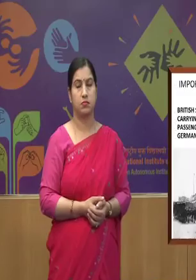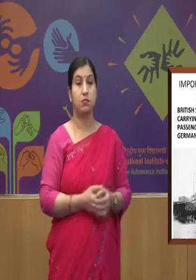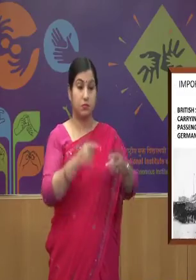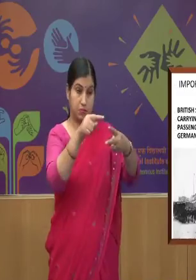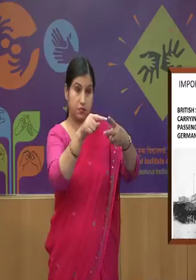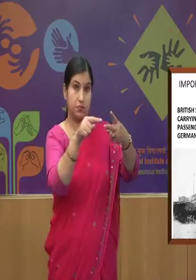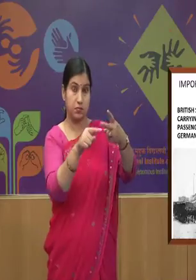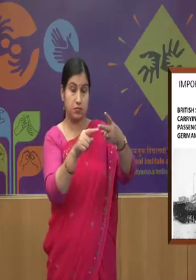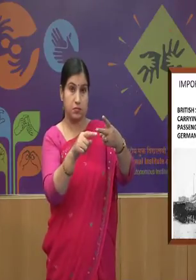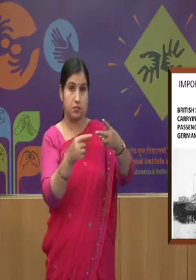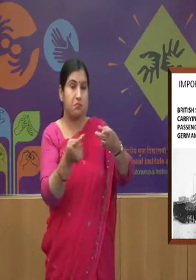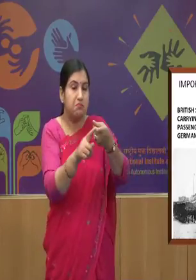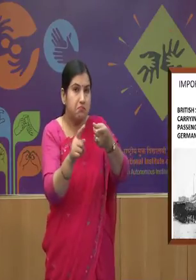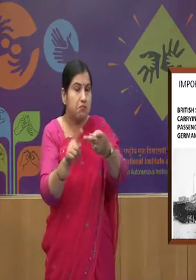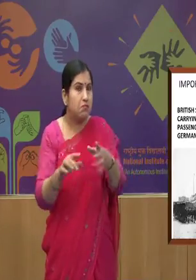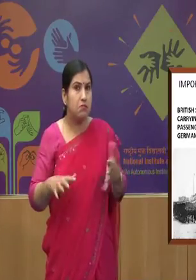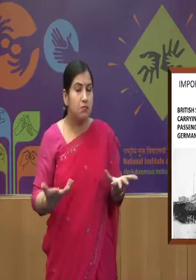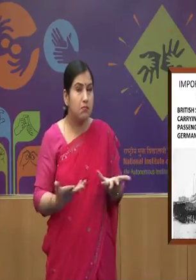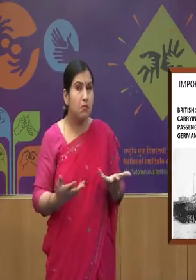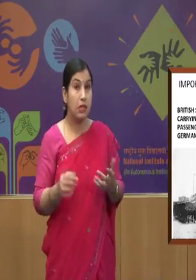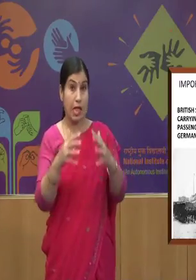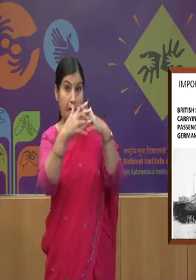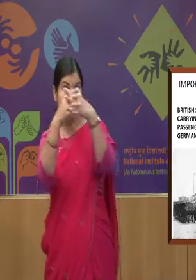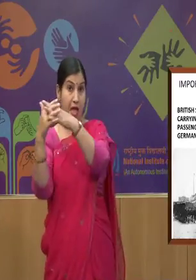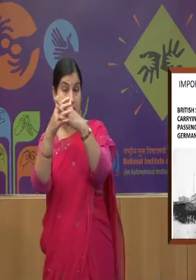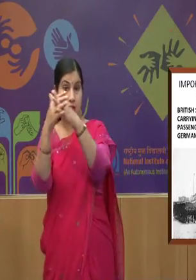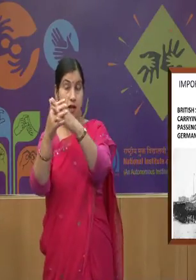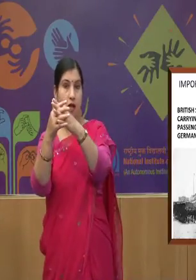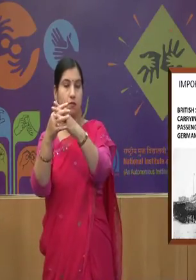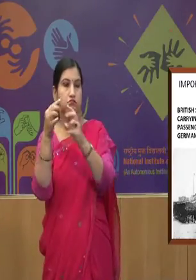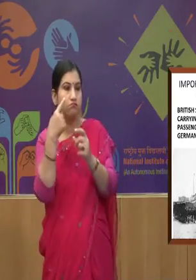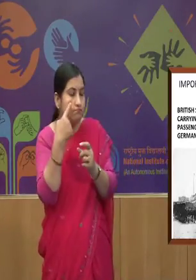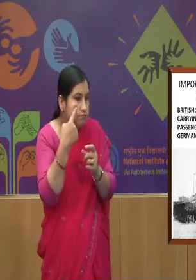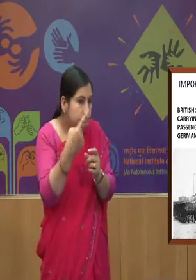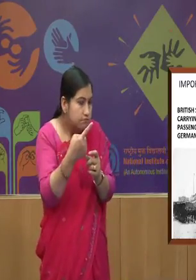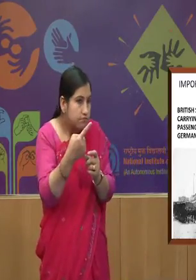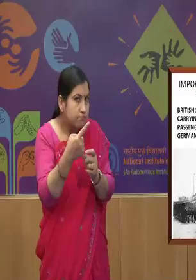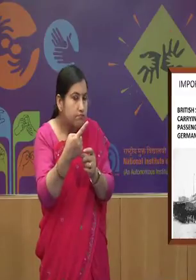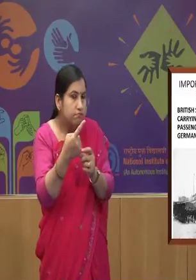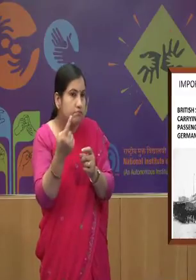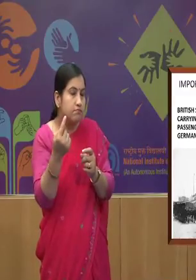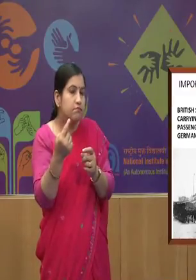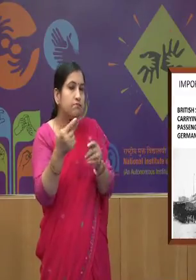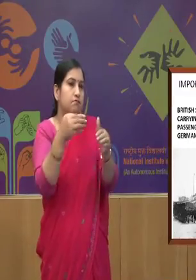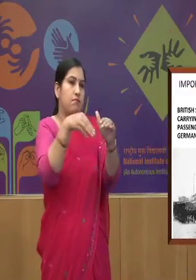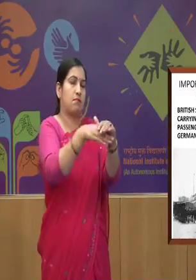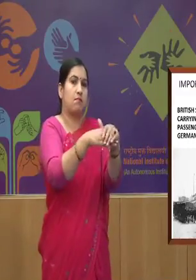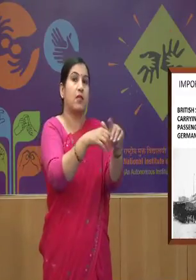These events were the entry of America and withdrawal of Russia from World